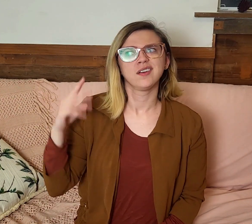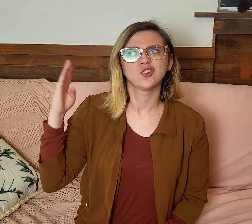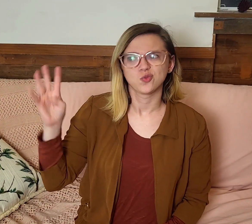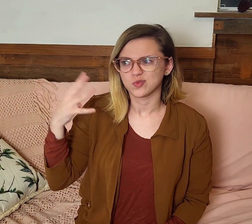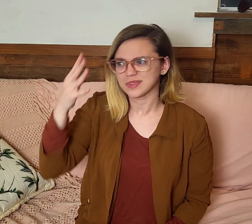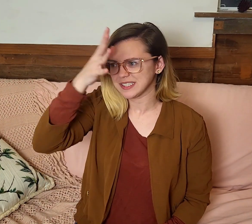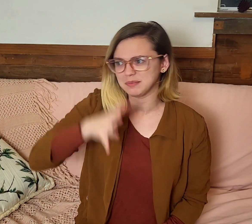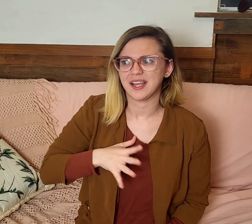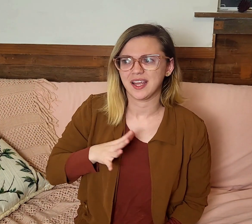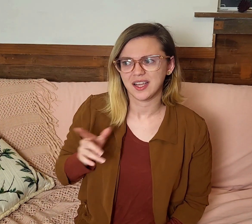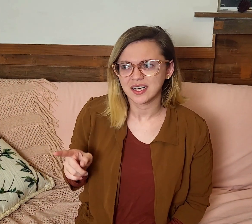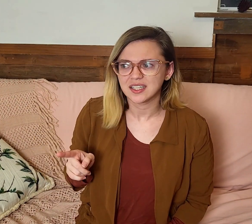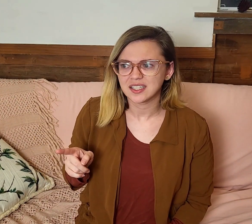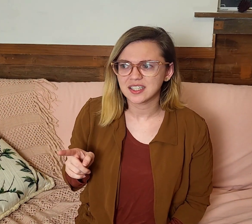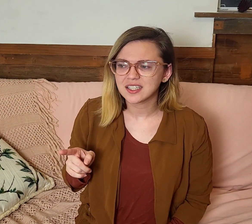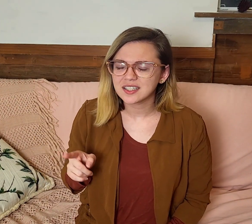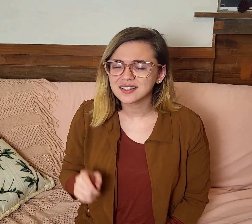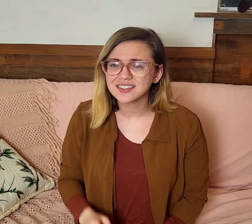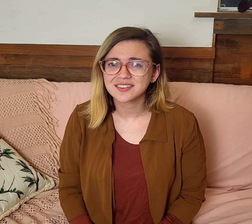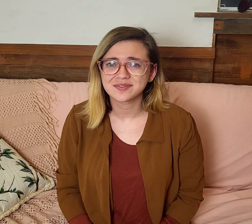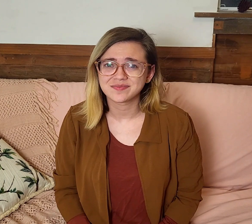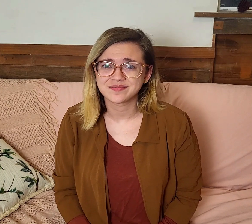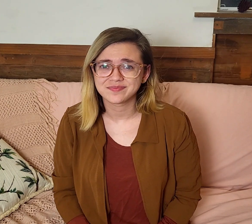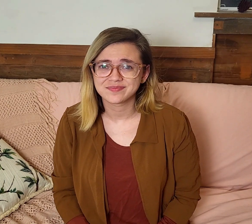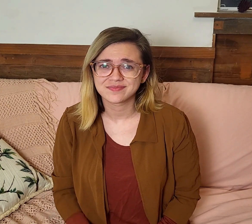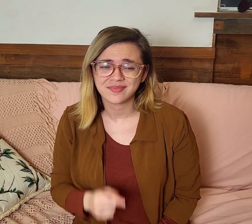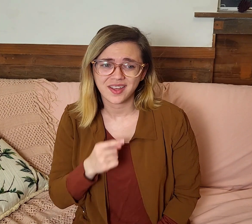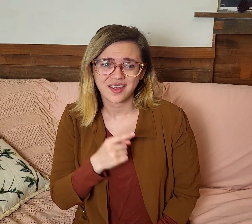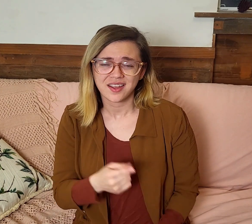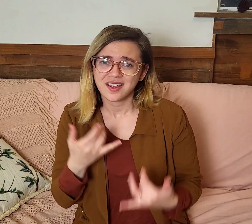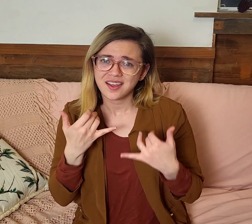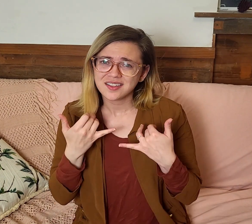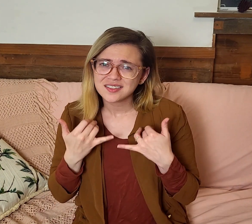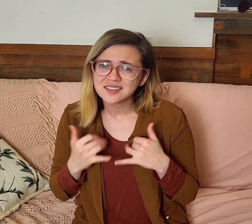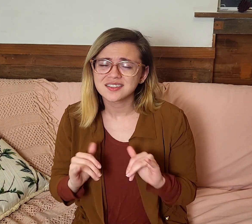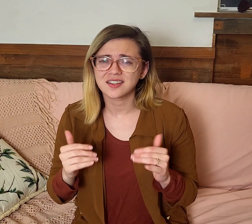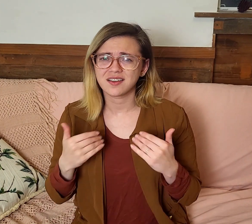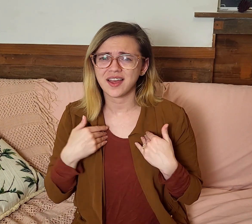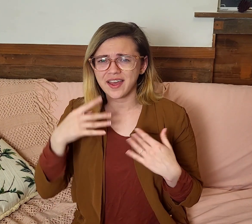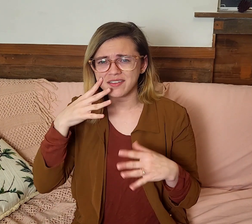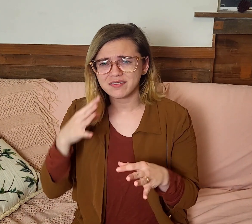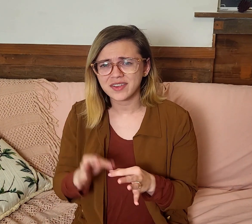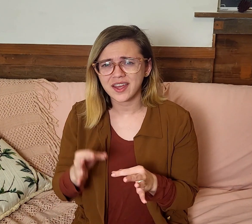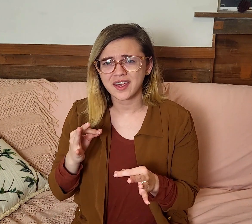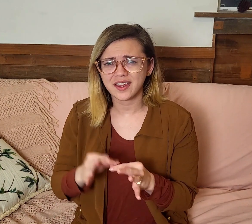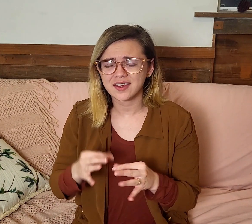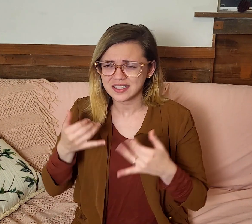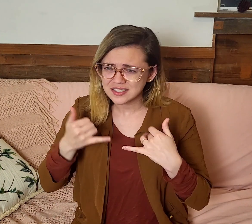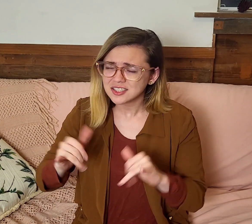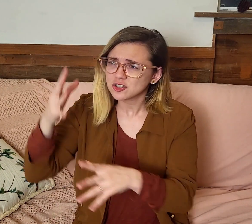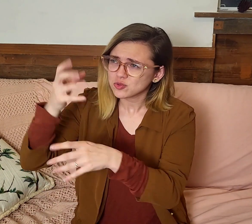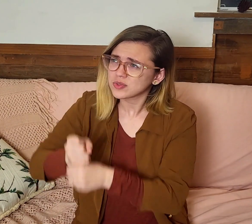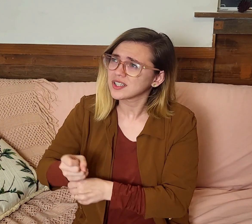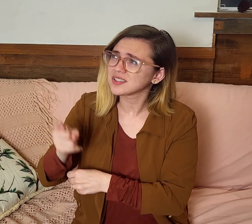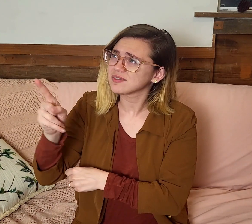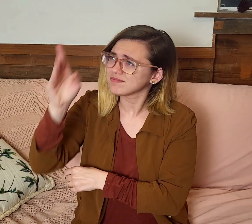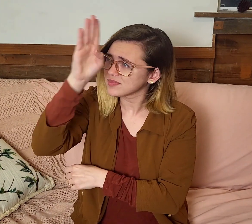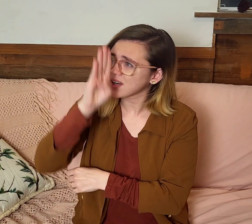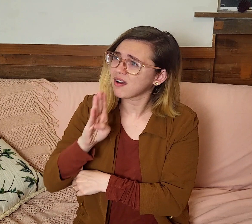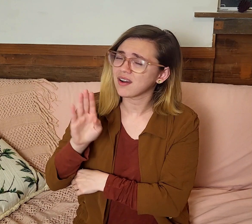was absolutely crazy. And he still had faith, and he still trusted